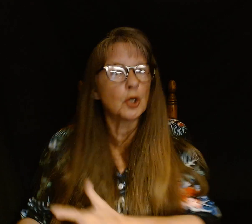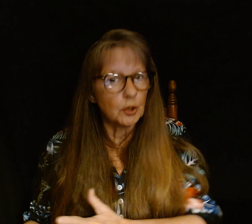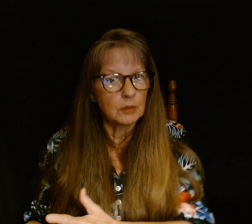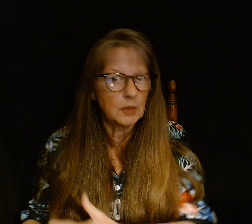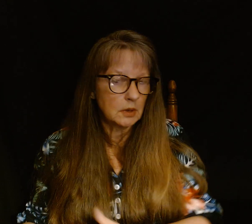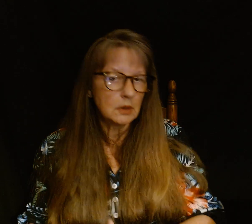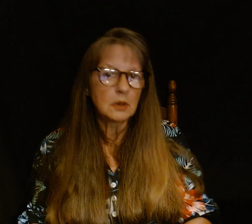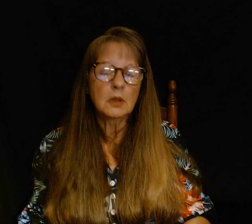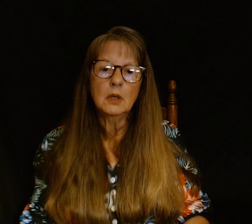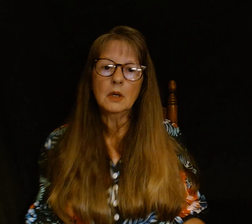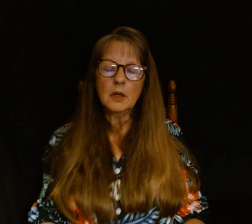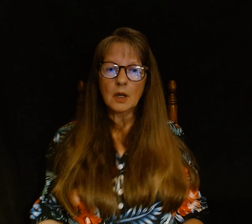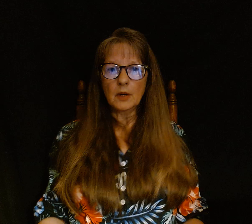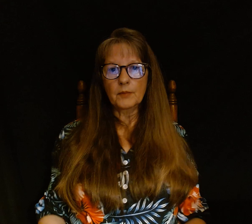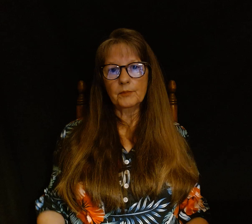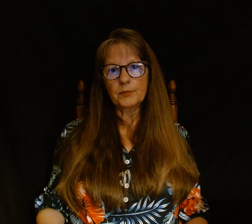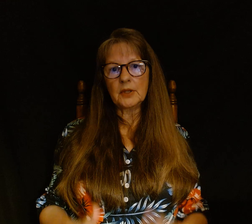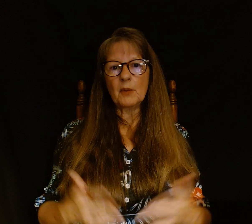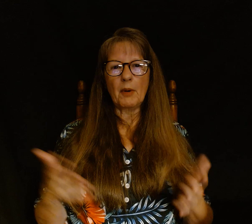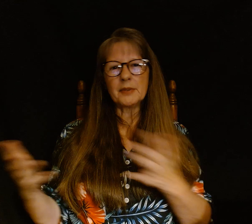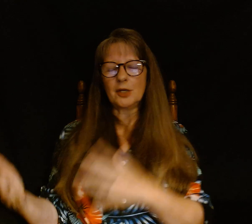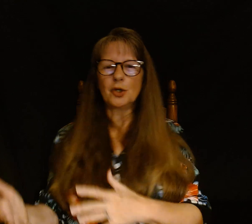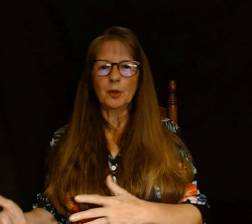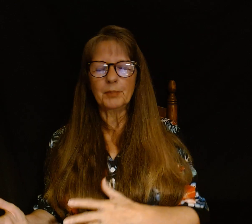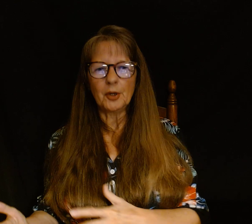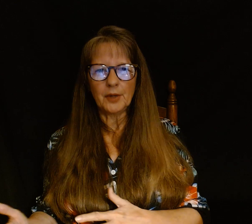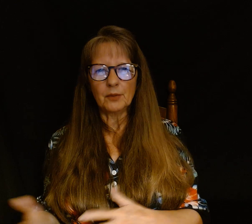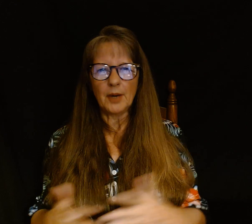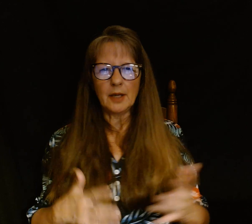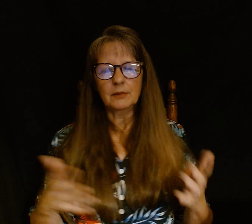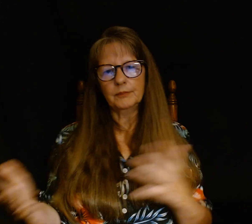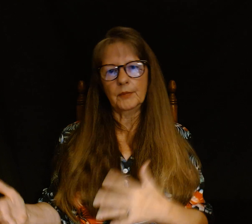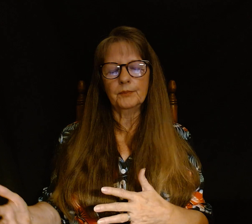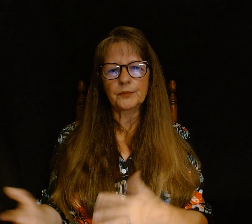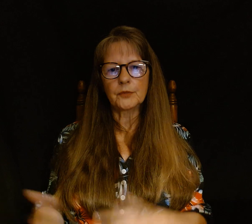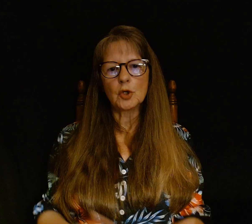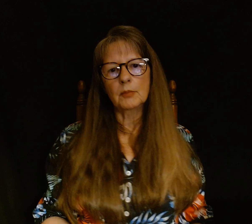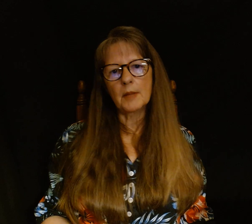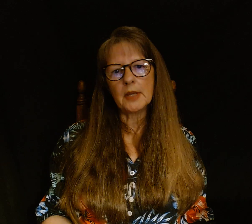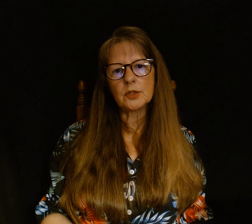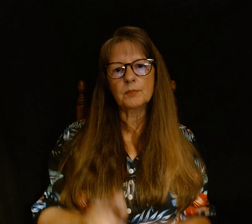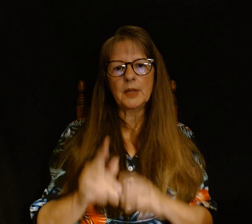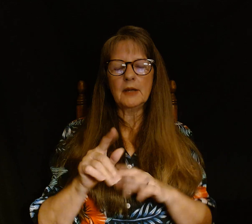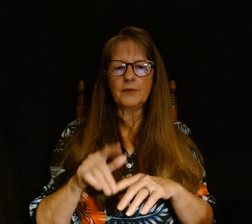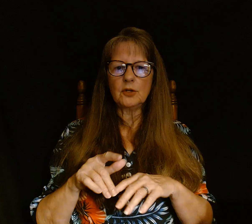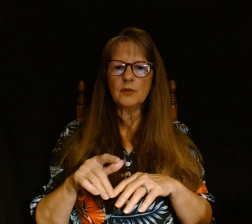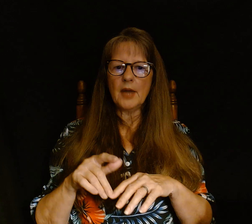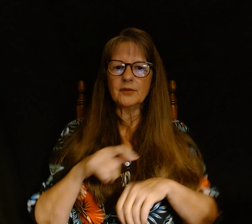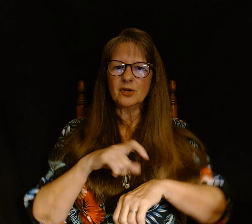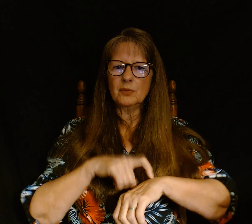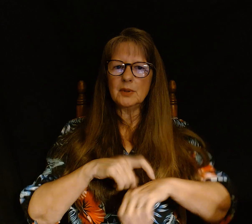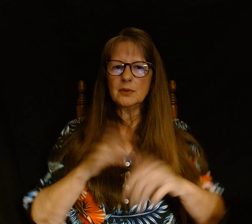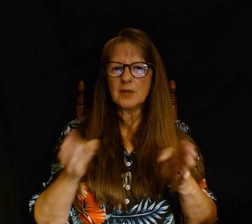term, but then they would probably say term period, right? Term limits. But if they do that, then you do a time